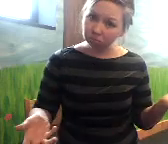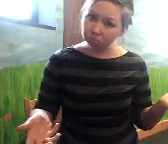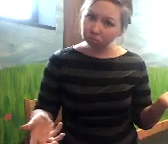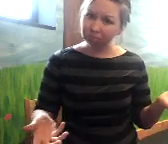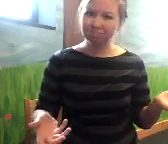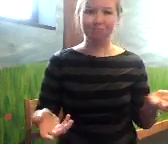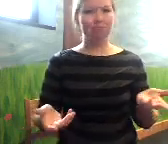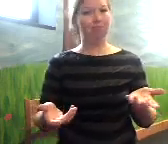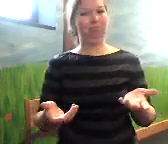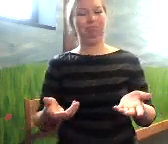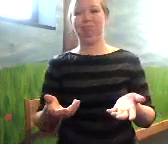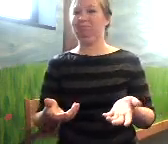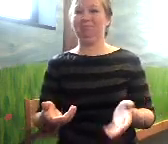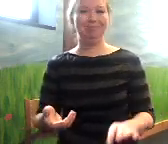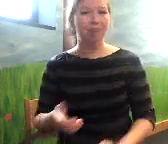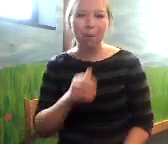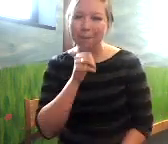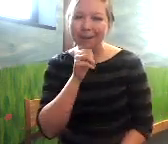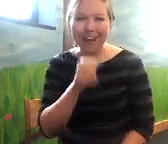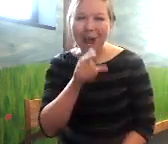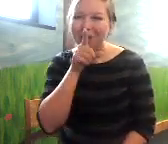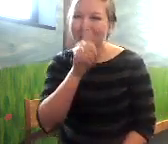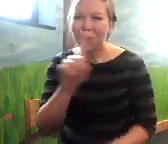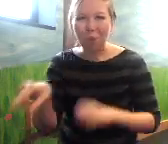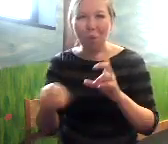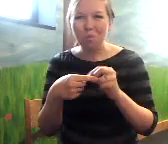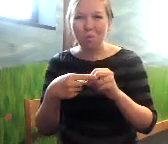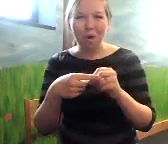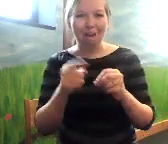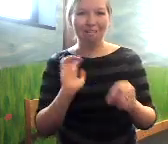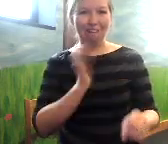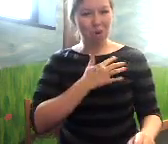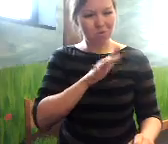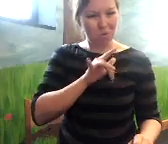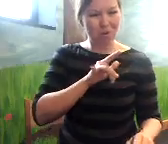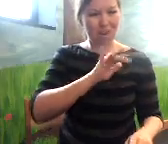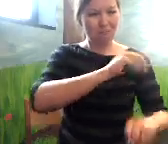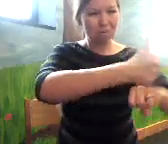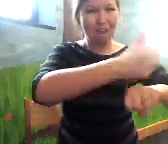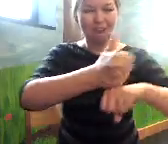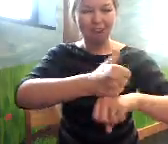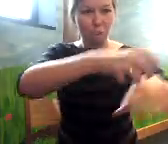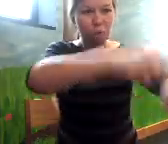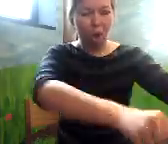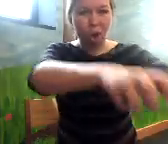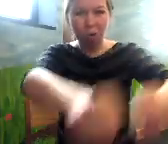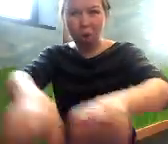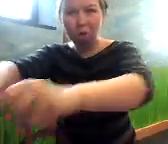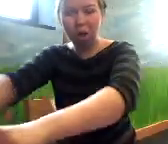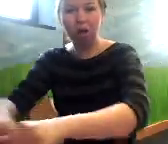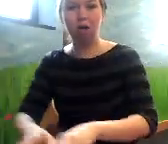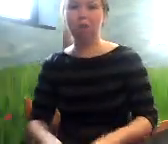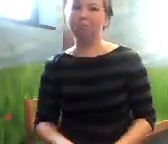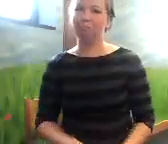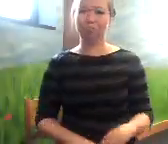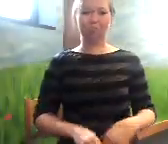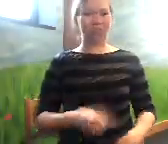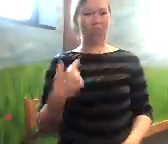ground. The next thing it tells you and shows you is that this war is far from over. And remember, we've